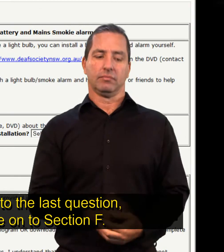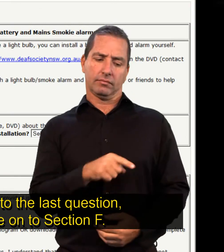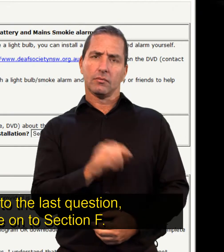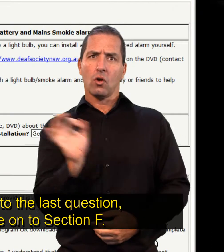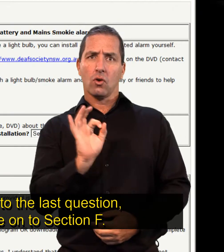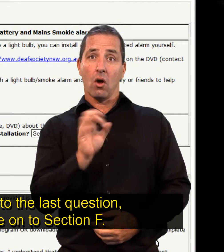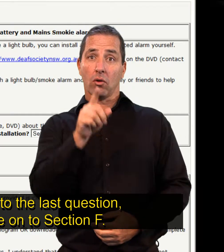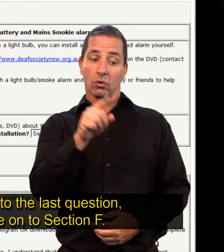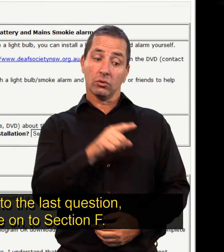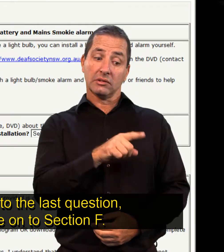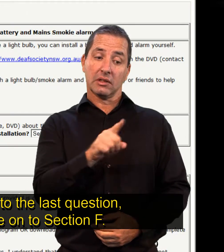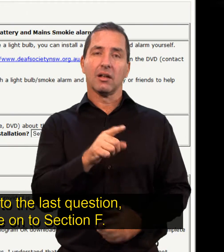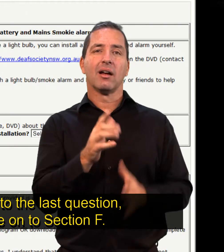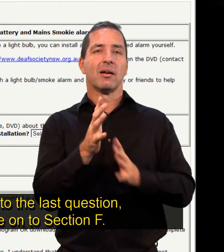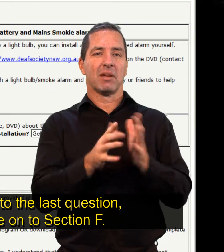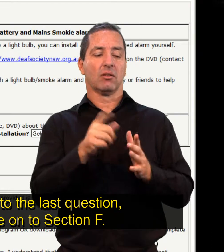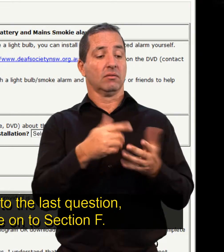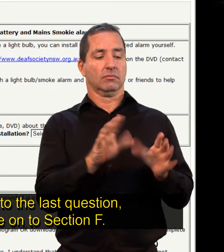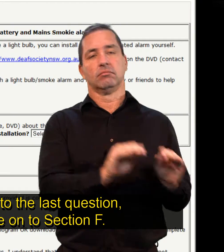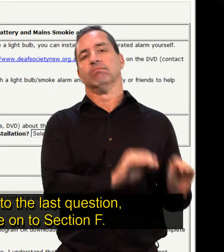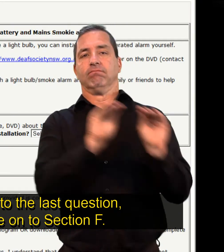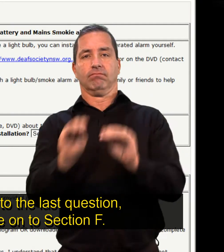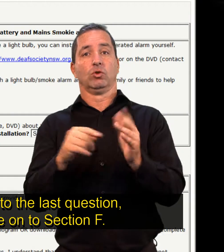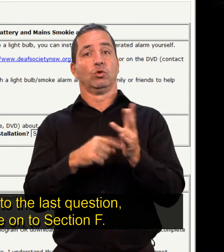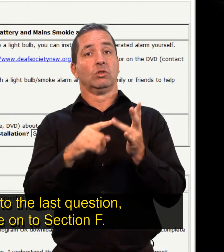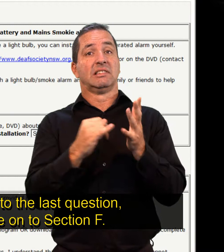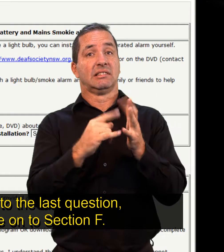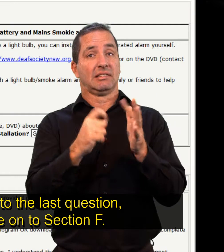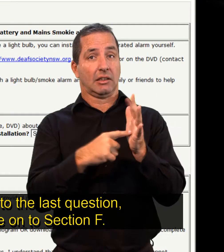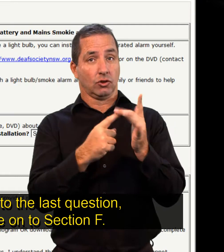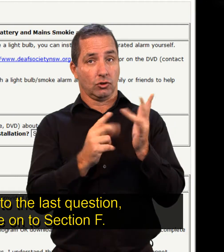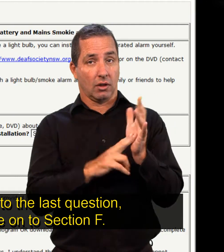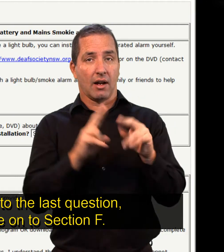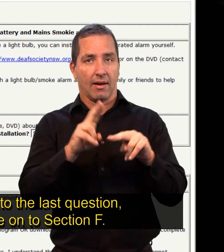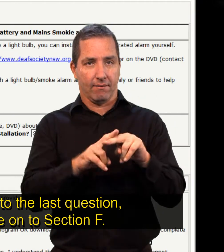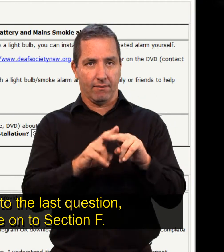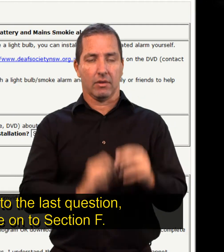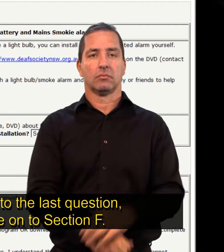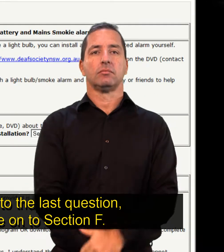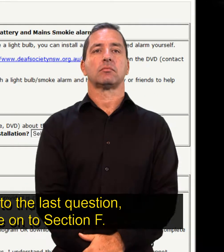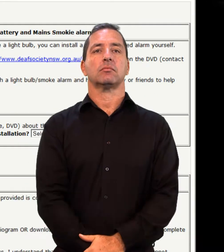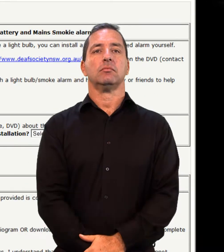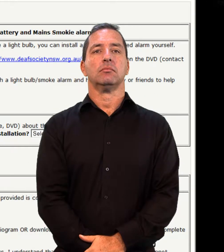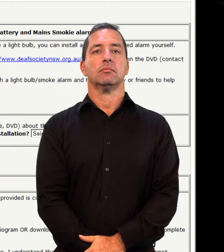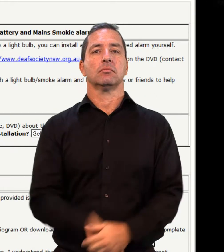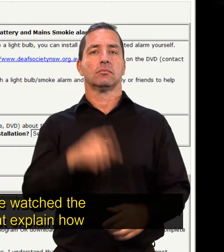If you ticked no to the last question, you can move on to section F.